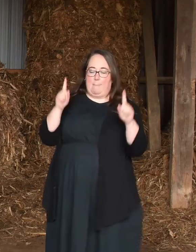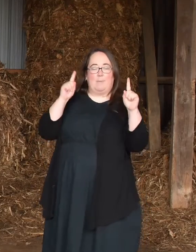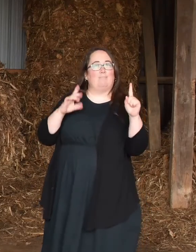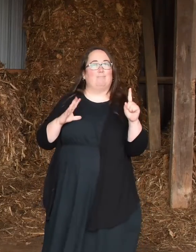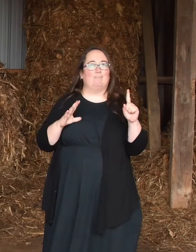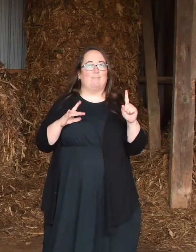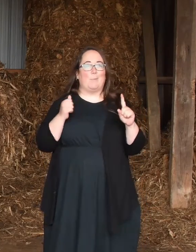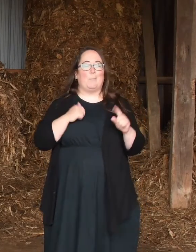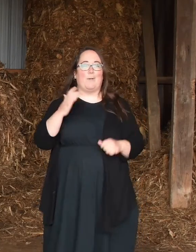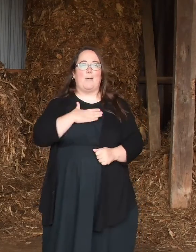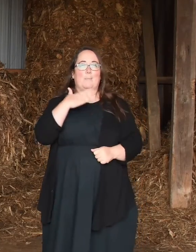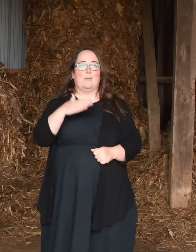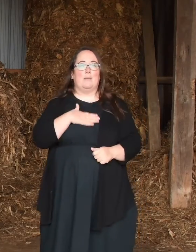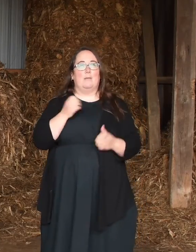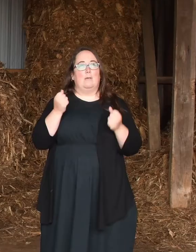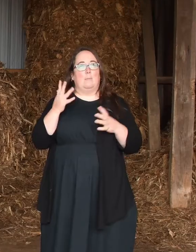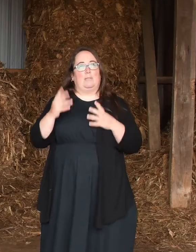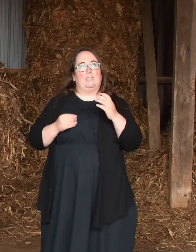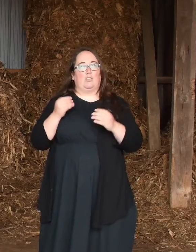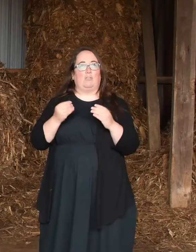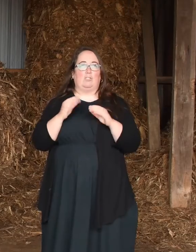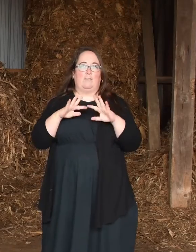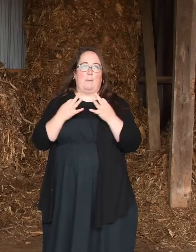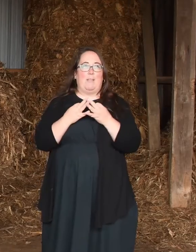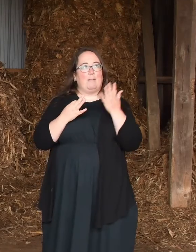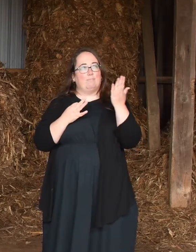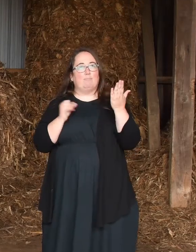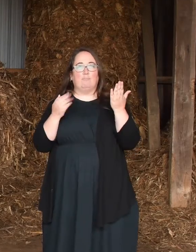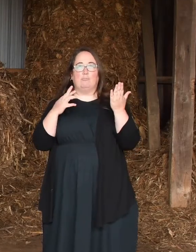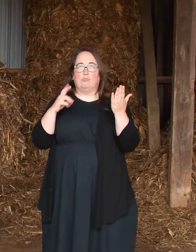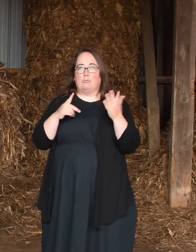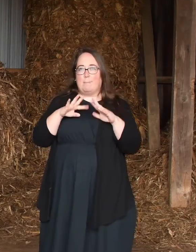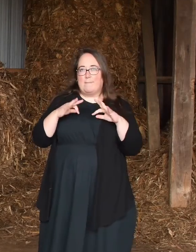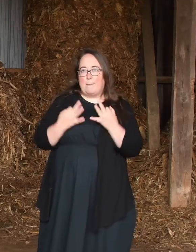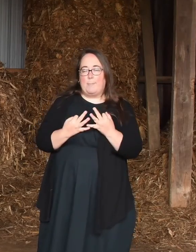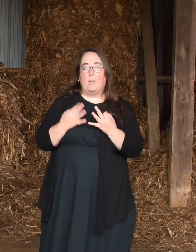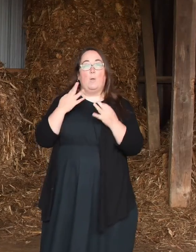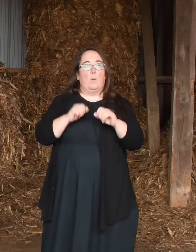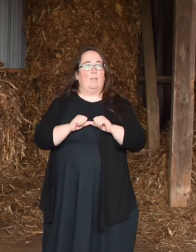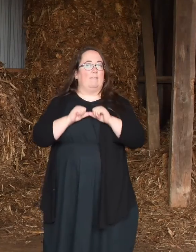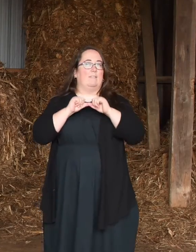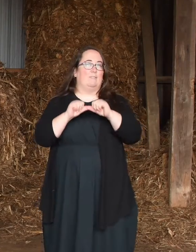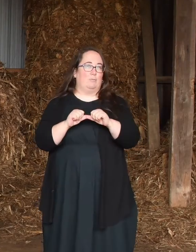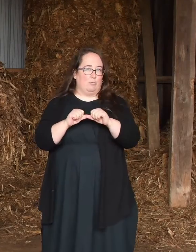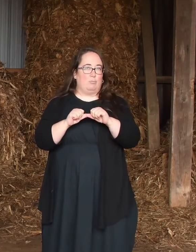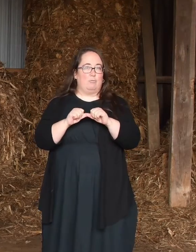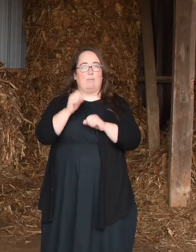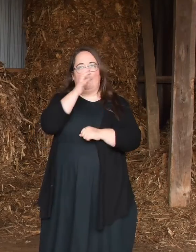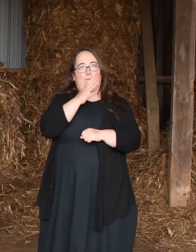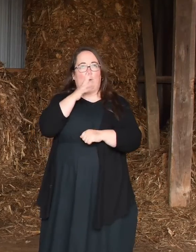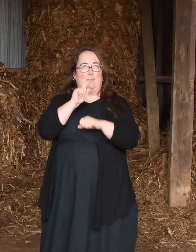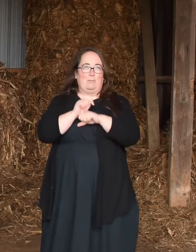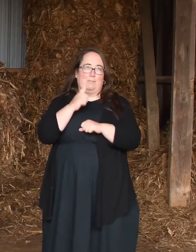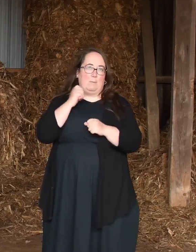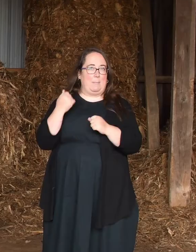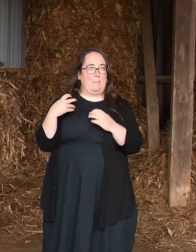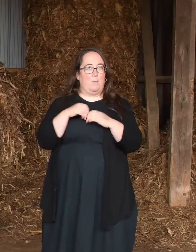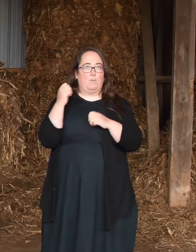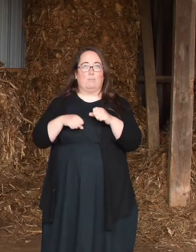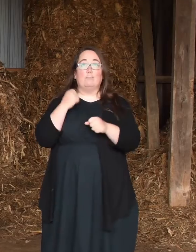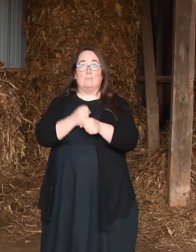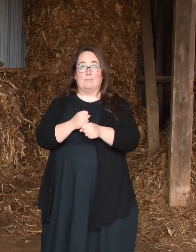that a multi-generational family like the Sharps will continue the farming tradition for many years to